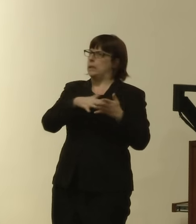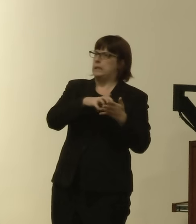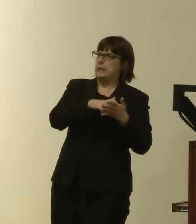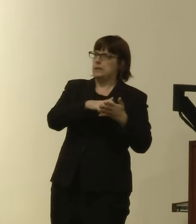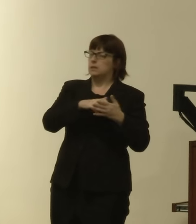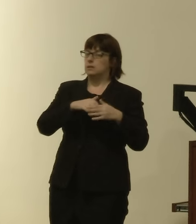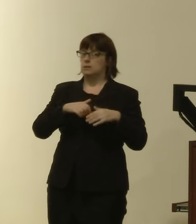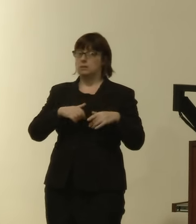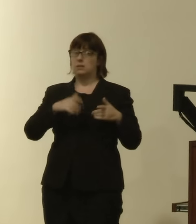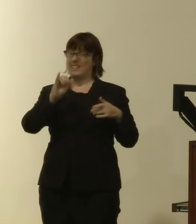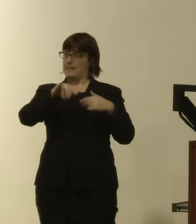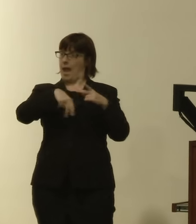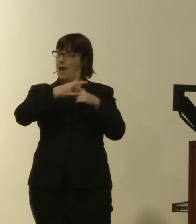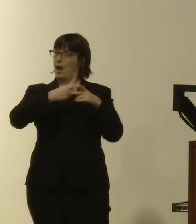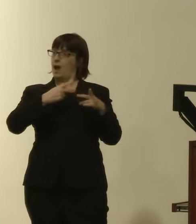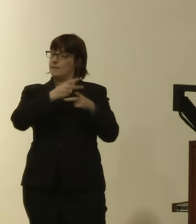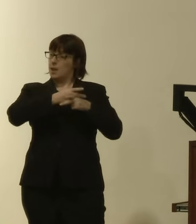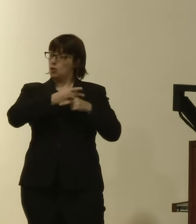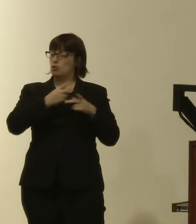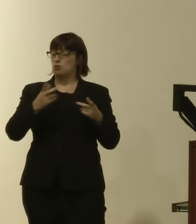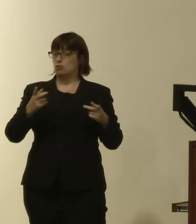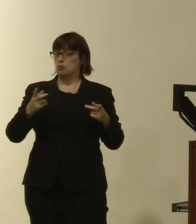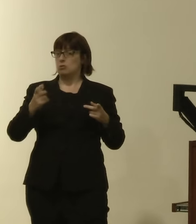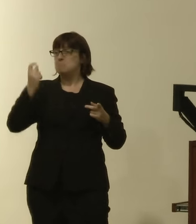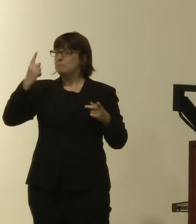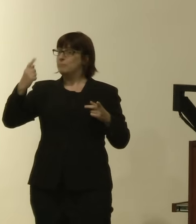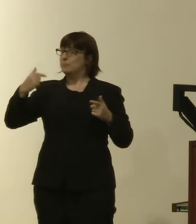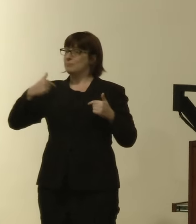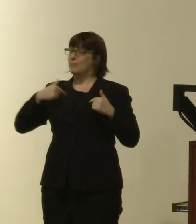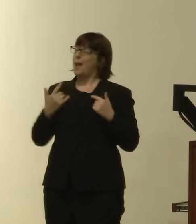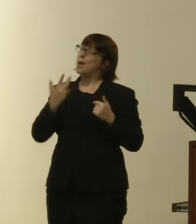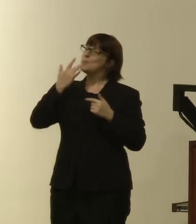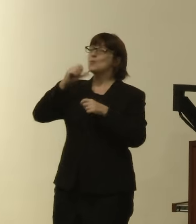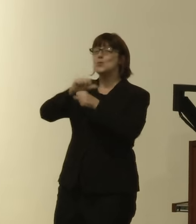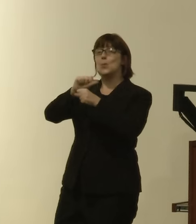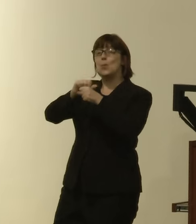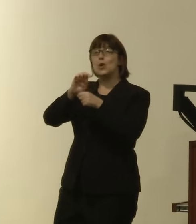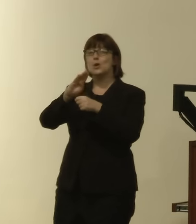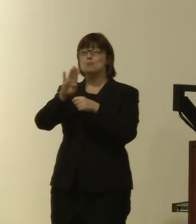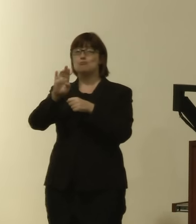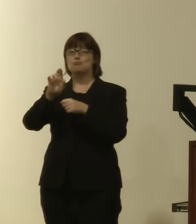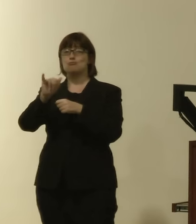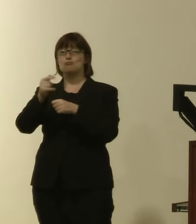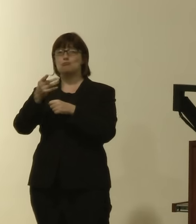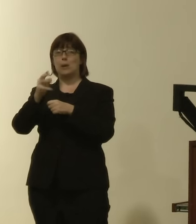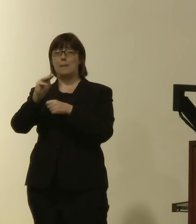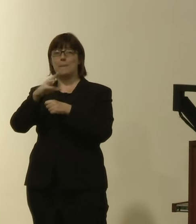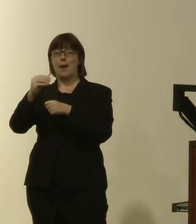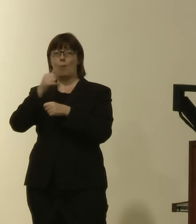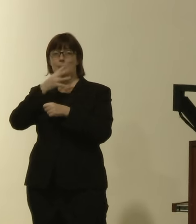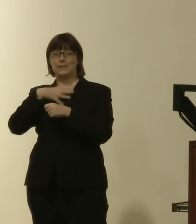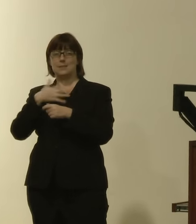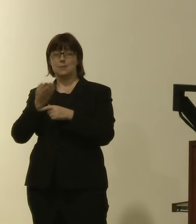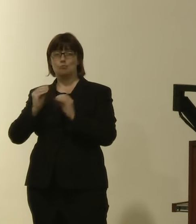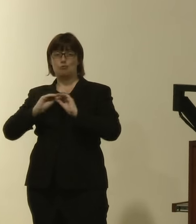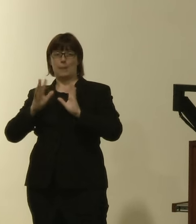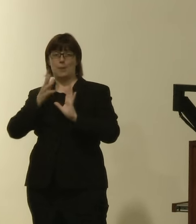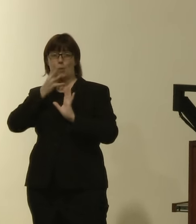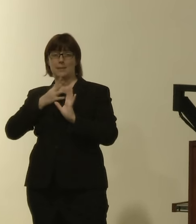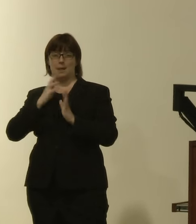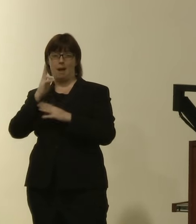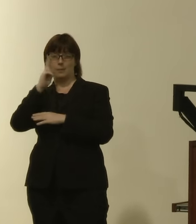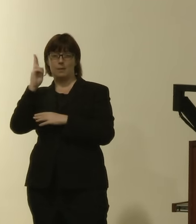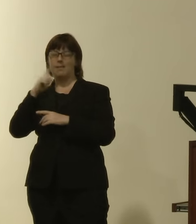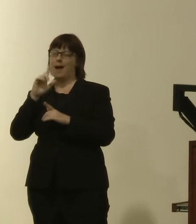work anywhere else but the Brigham, just to practice the joy of it, of working in a great hospital when you're a hospital-focused